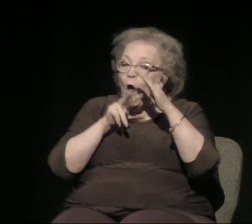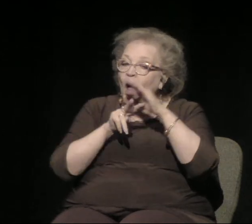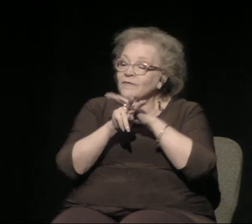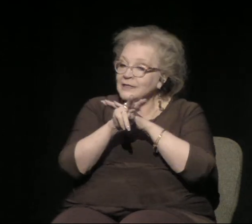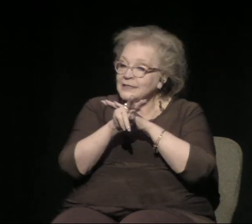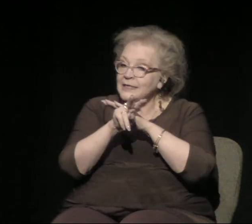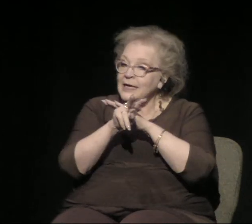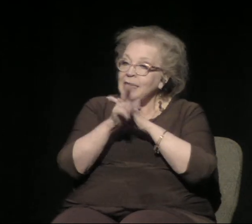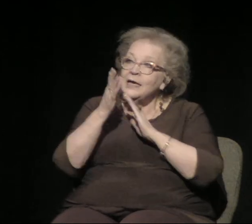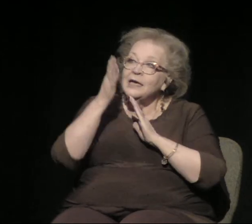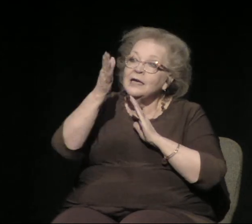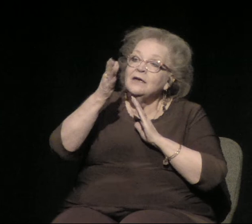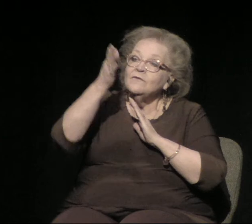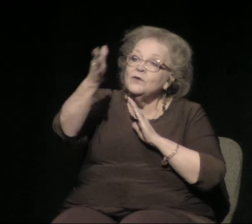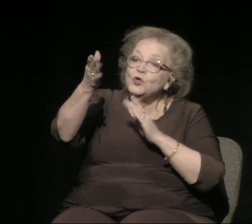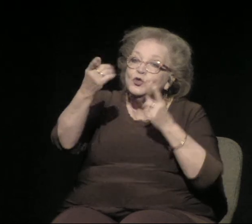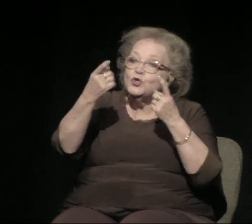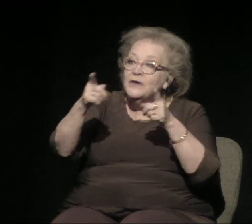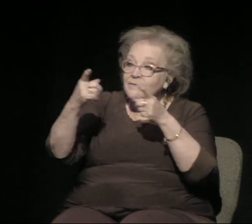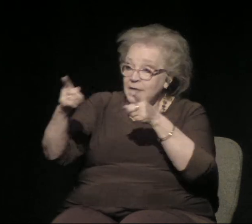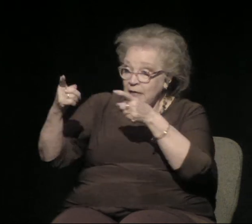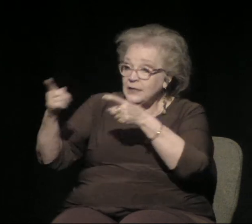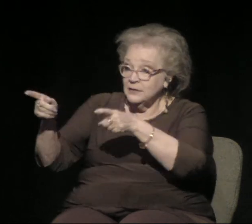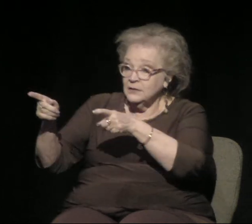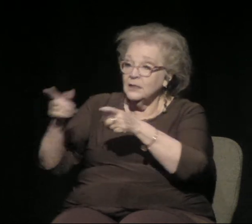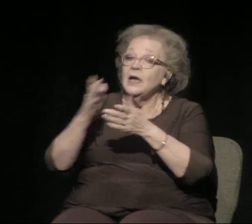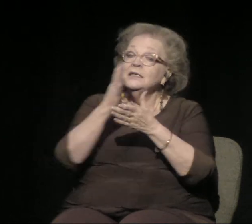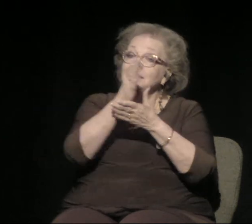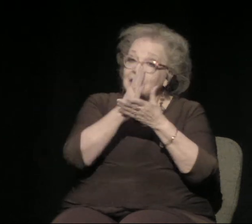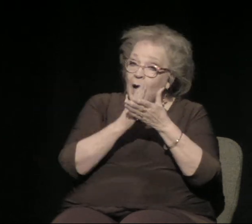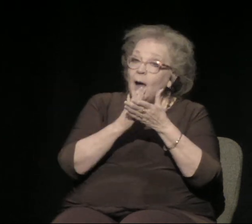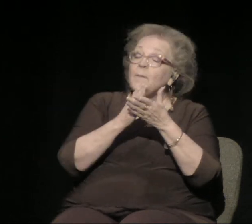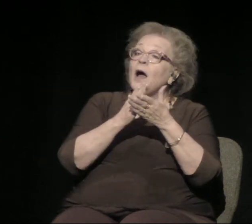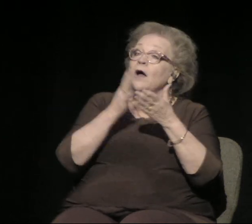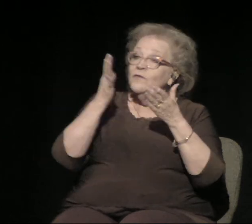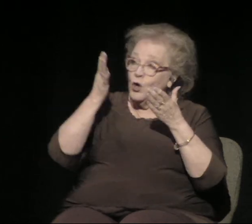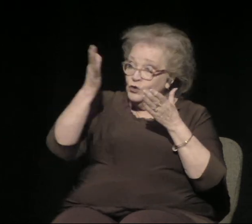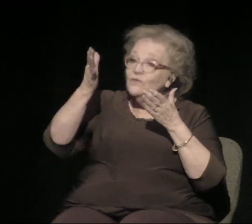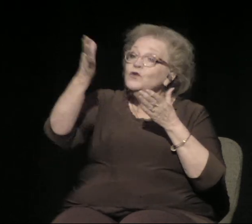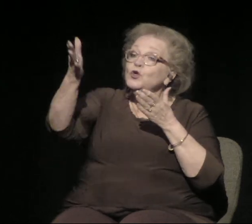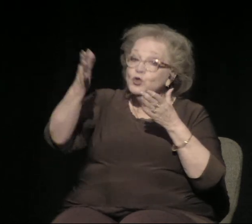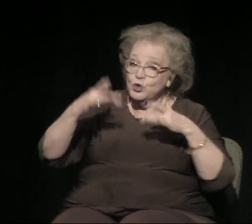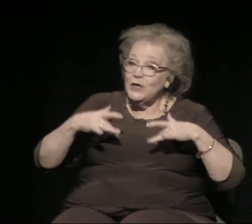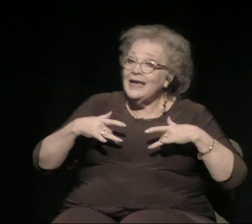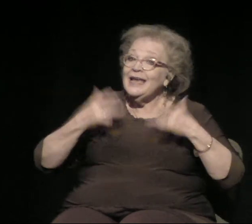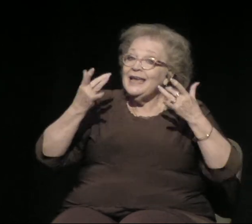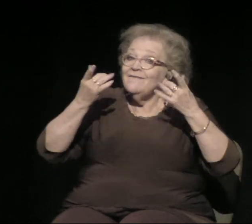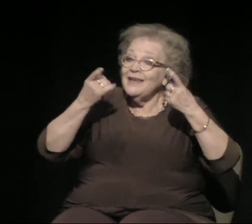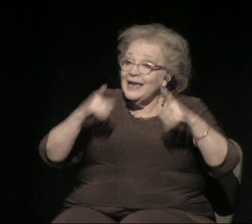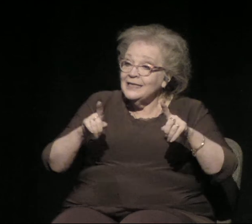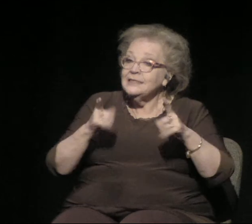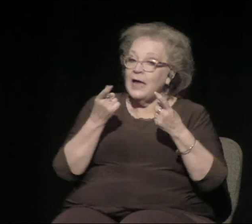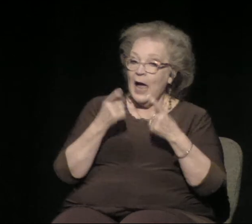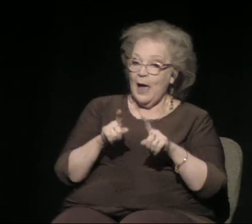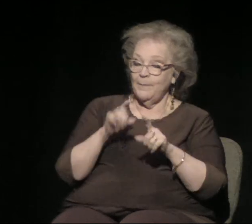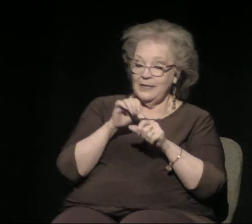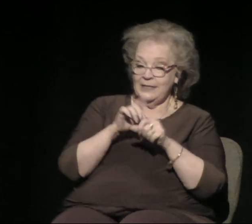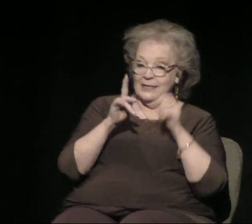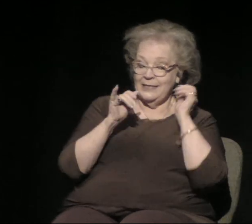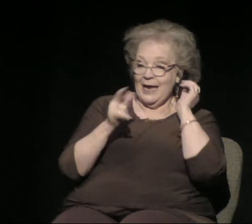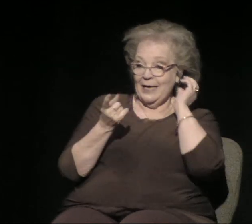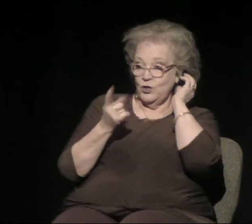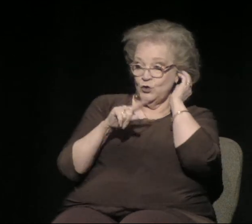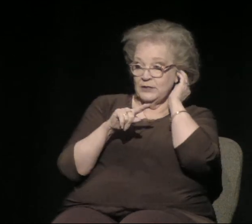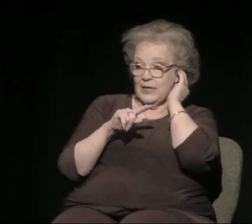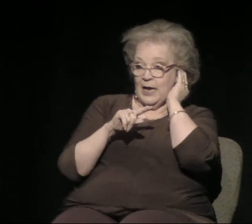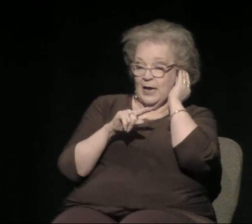is foretelling future events. Some of those future events came to be in Daniel's day. Some